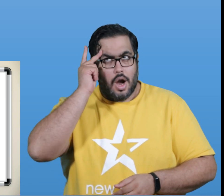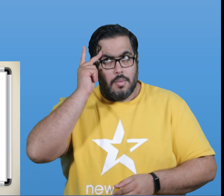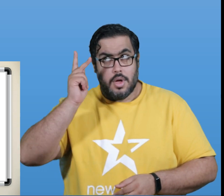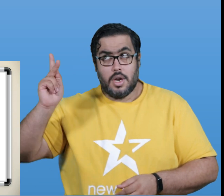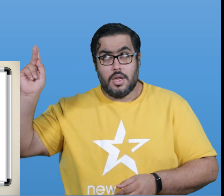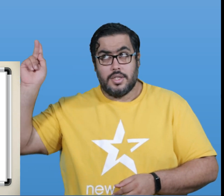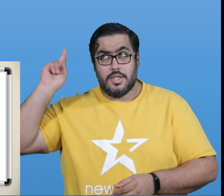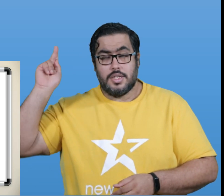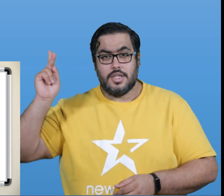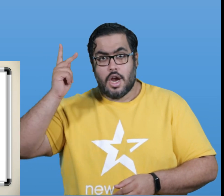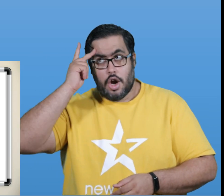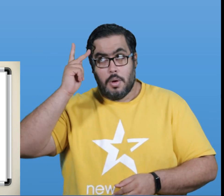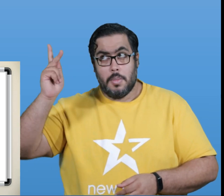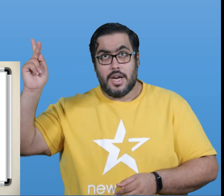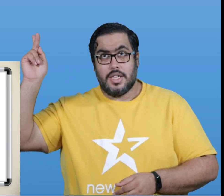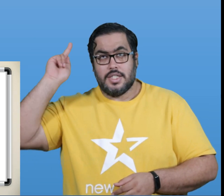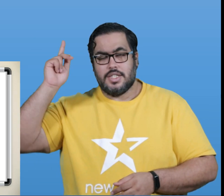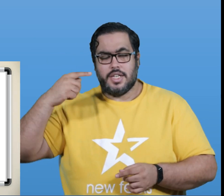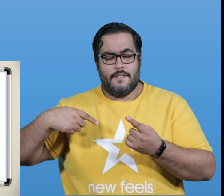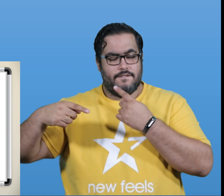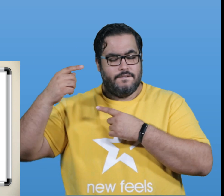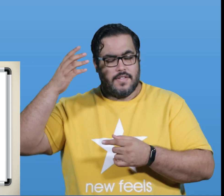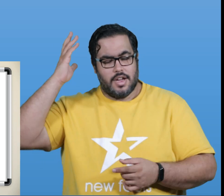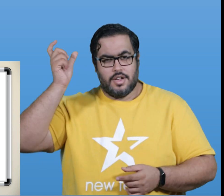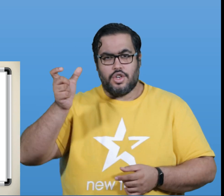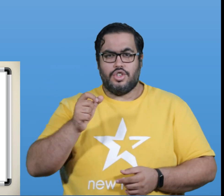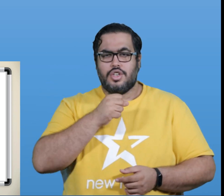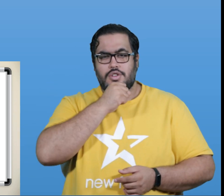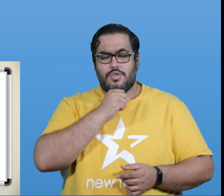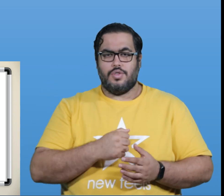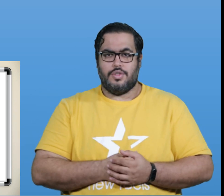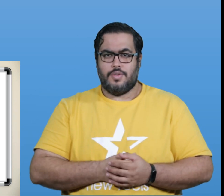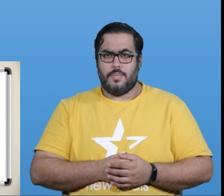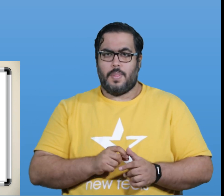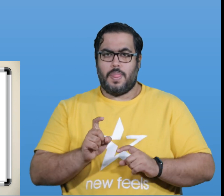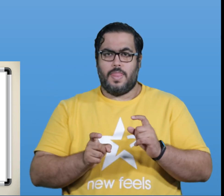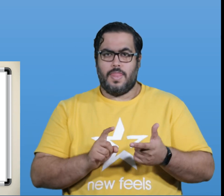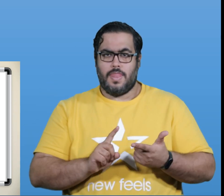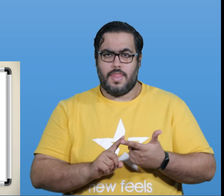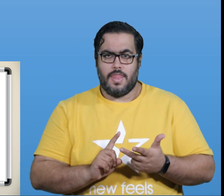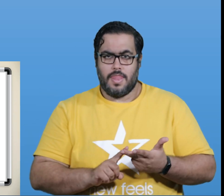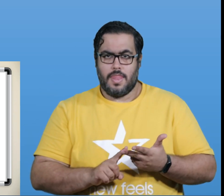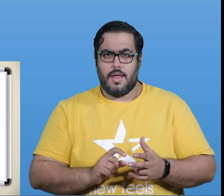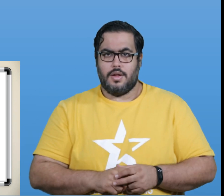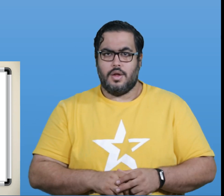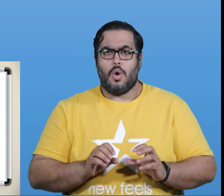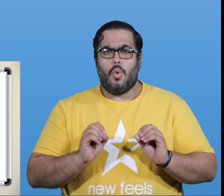Gazing out the horizon, the old man reminisced about the past. Question number 3. There's always a lot of traffic on